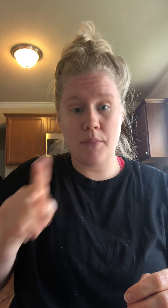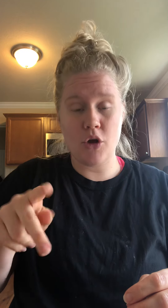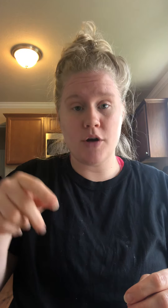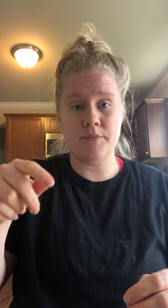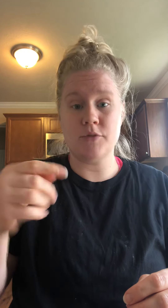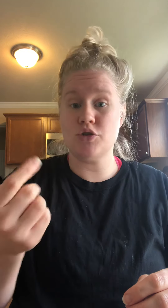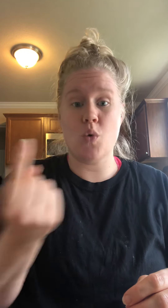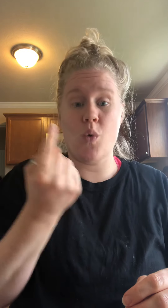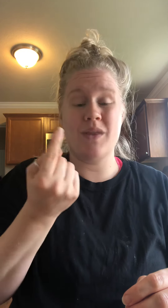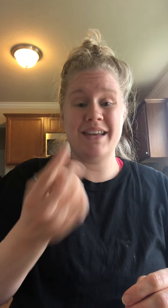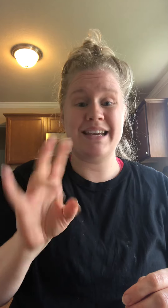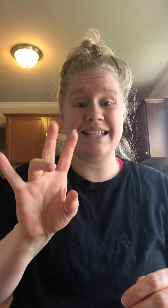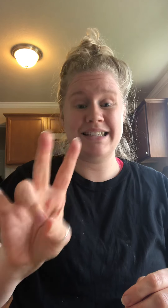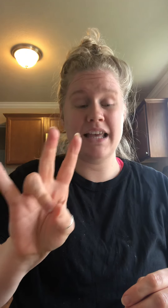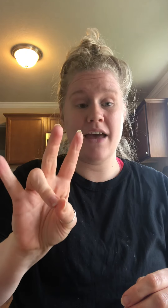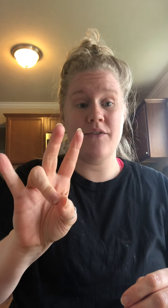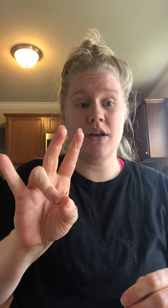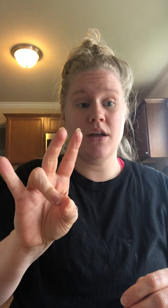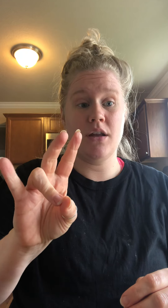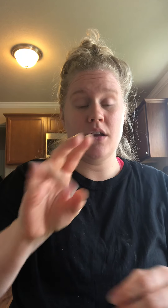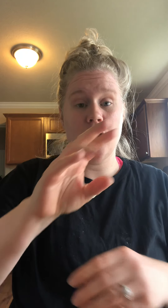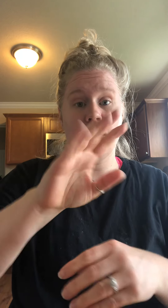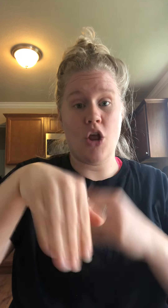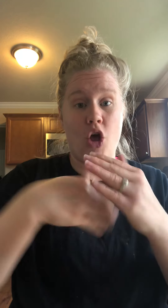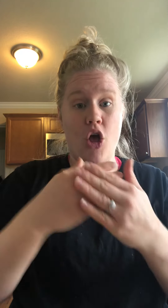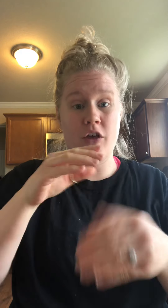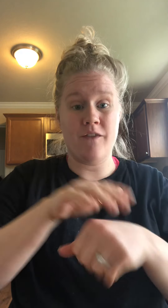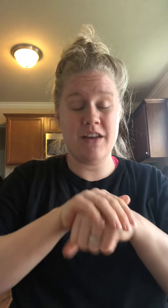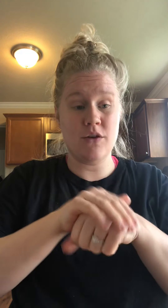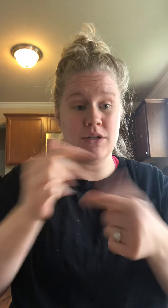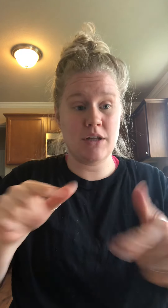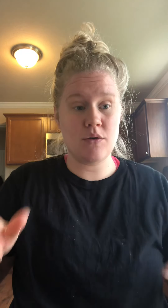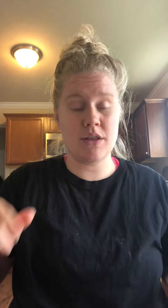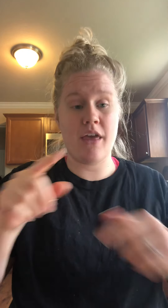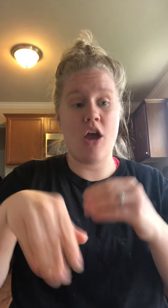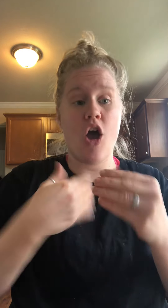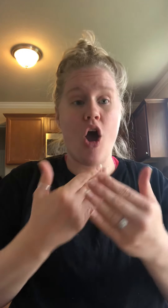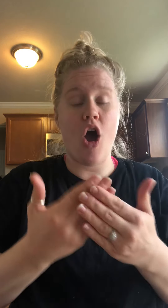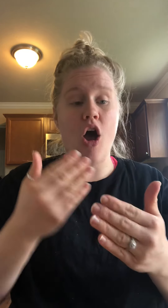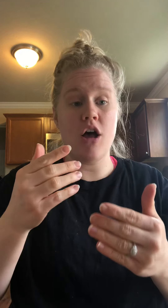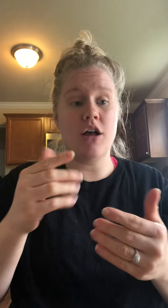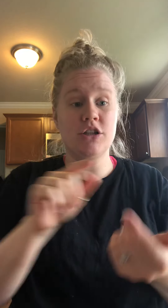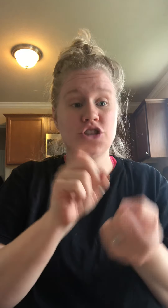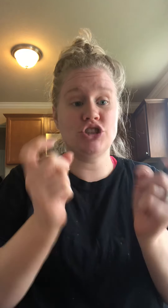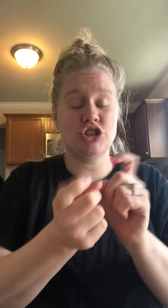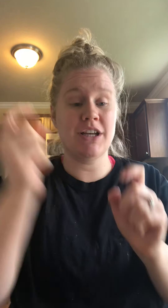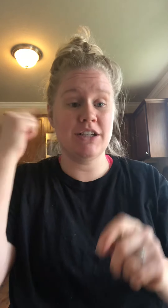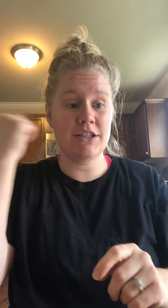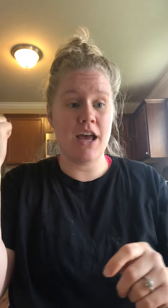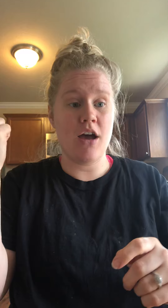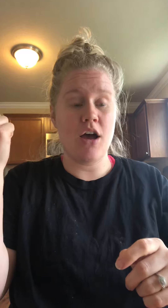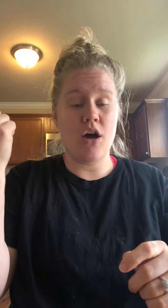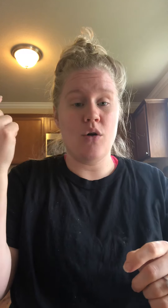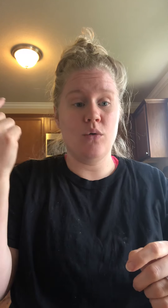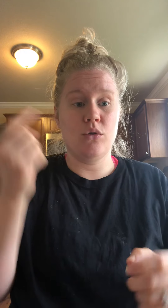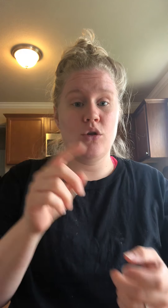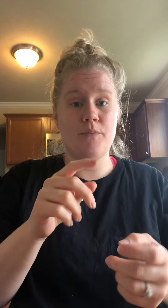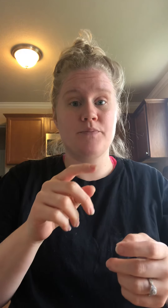all change sound when they pluralize. You don't add an S, you don't add an EN, you don't